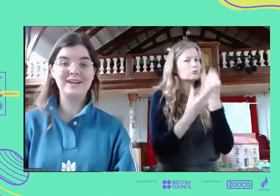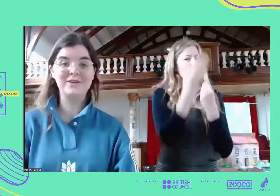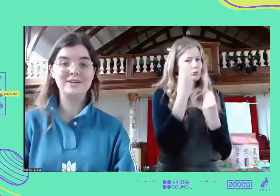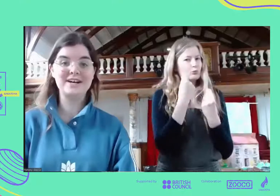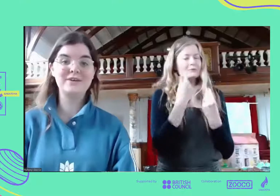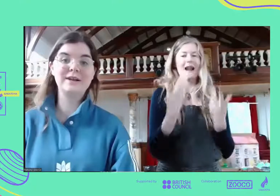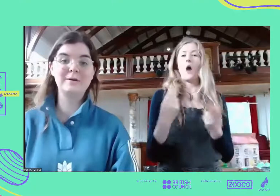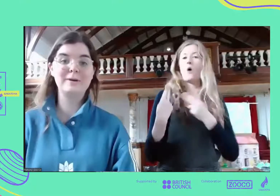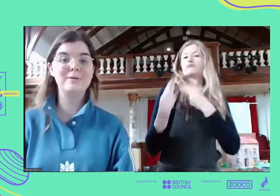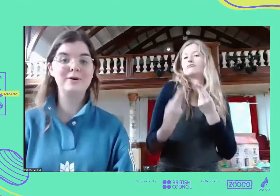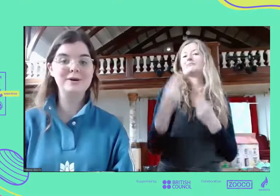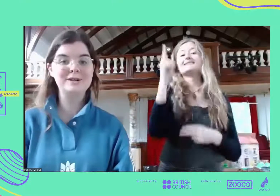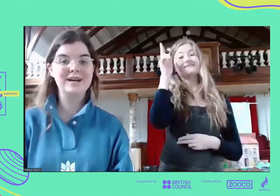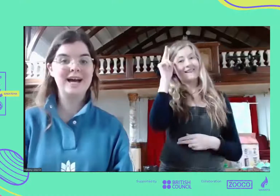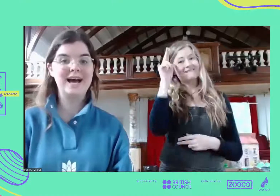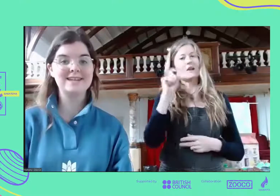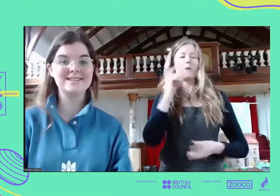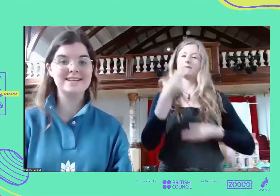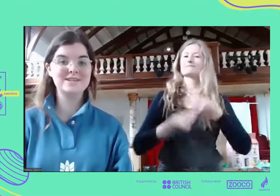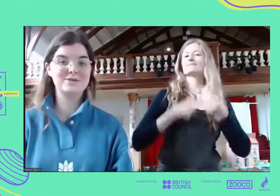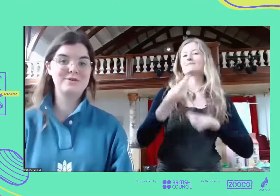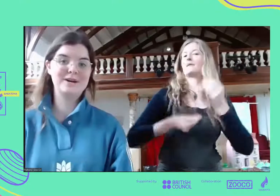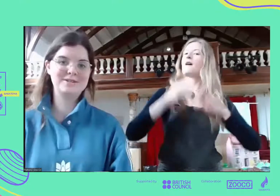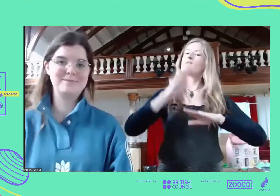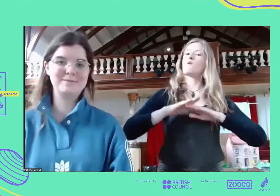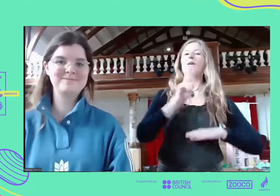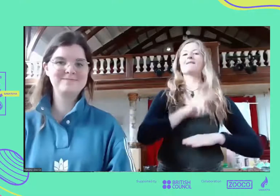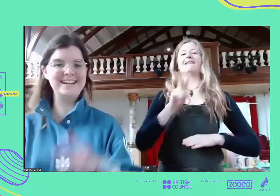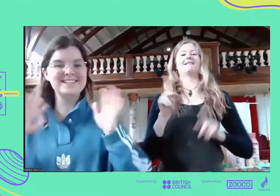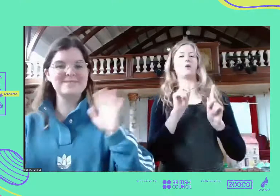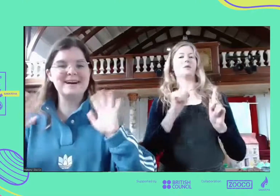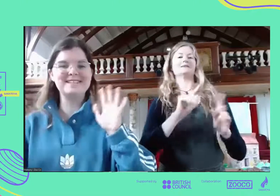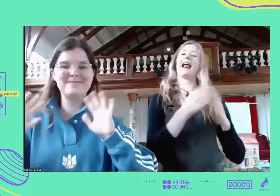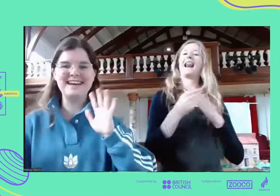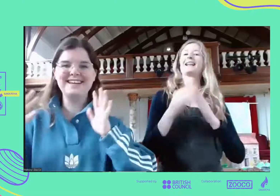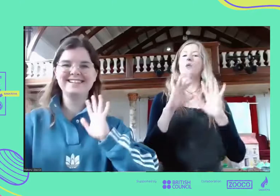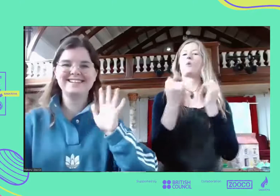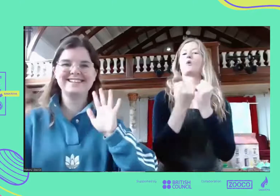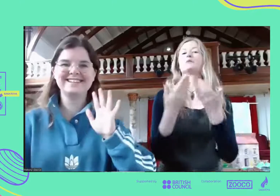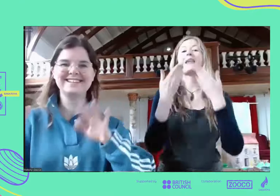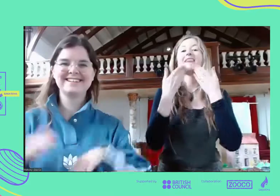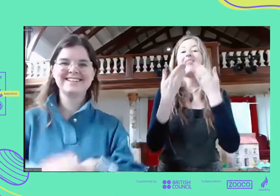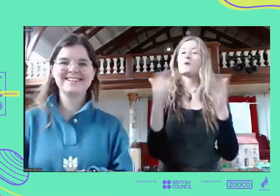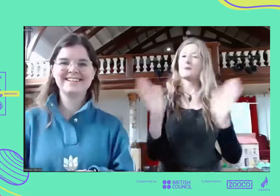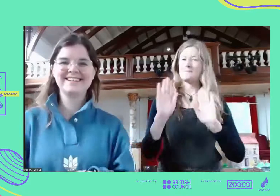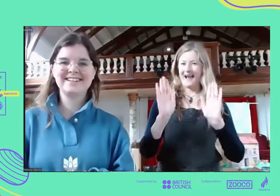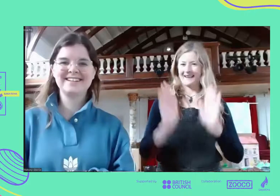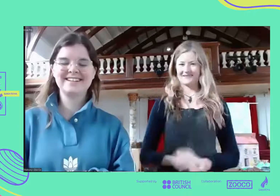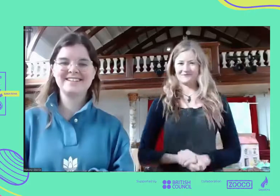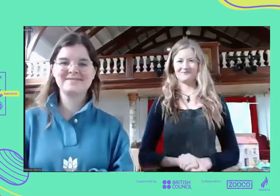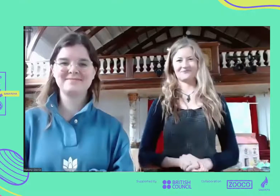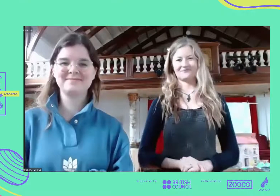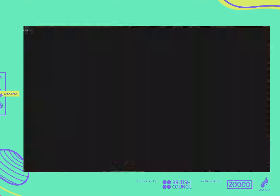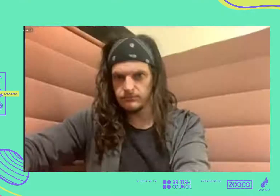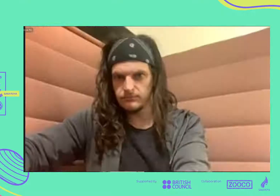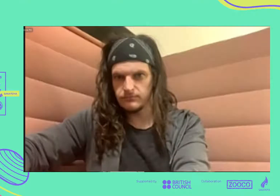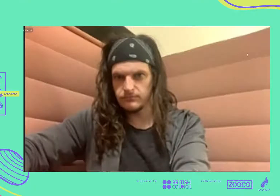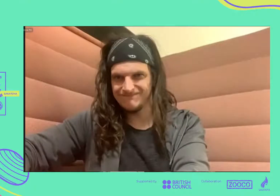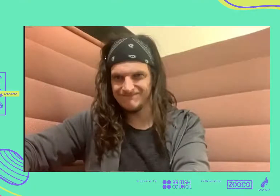to Duffy, who can tell you a little bit more and lead us through the workshop. Thank you so much. Bye.